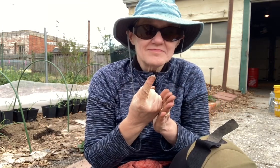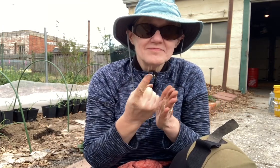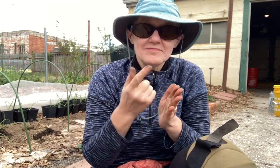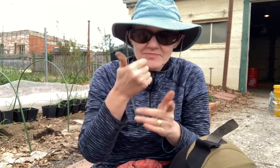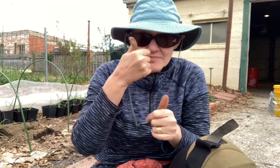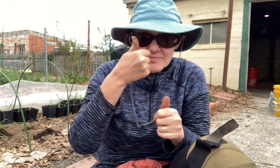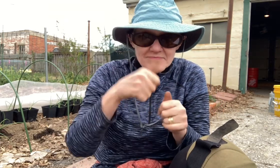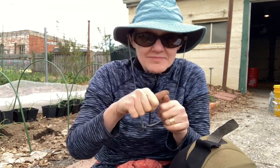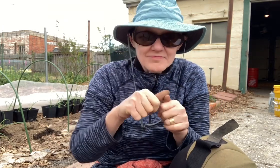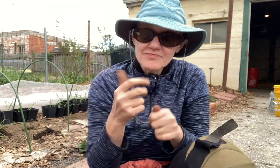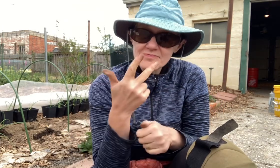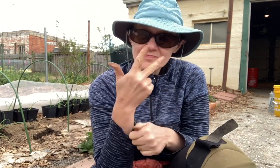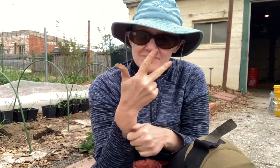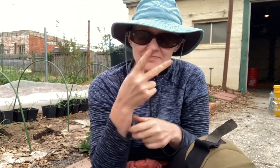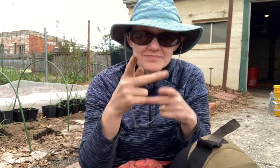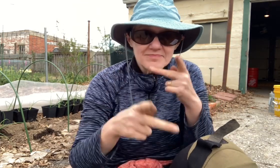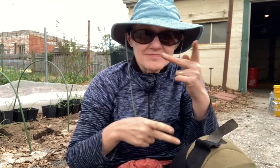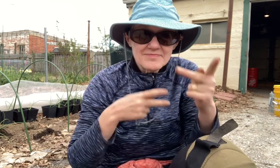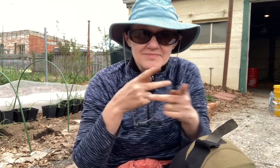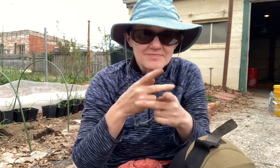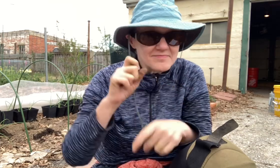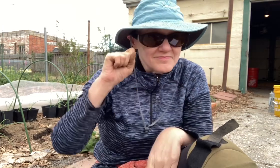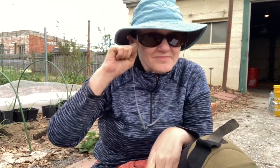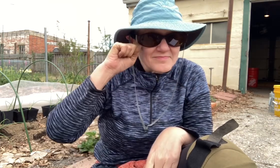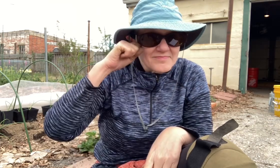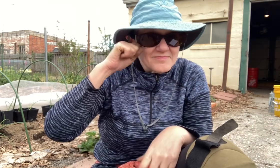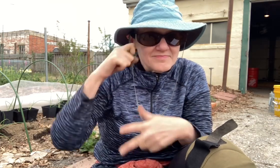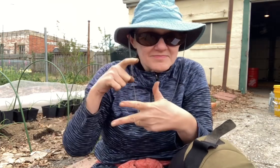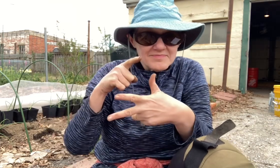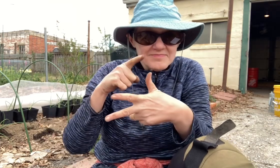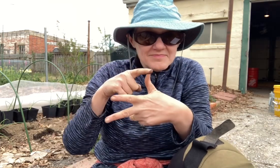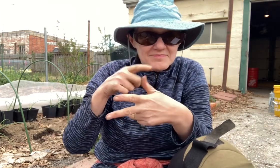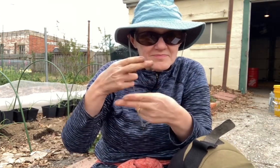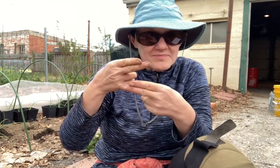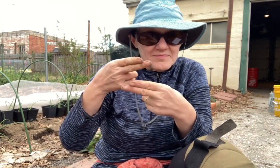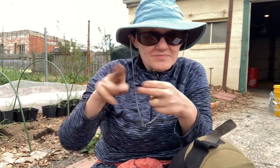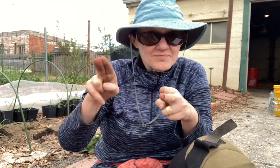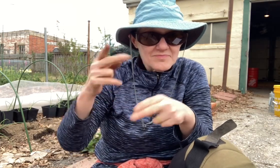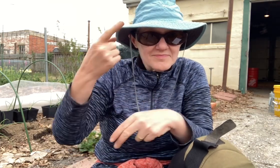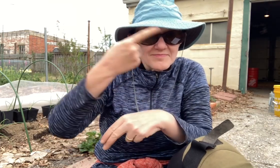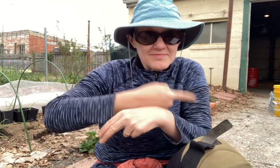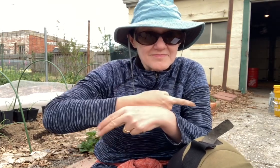daylight. Now remember, there's 3 kinds of onions. There's short day,